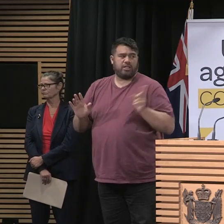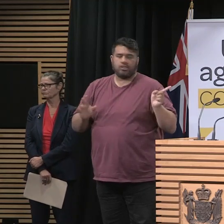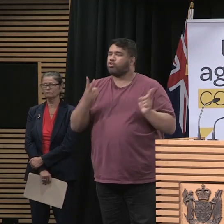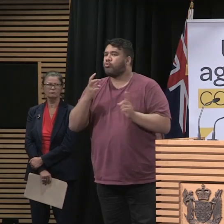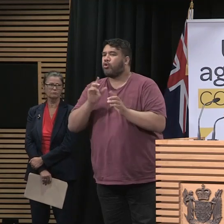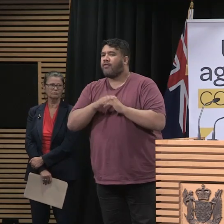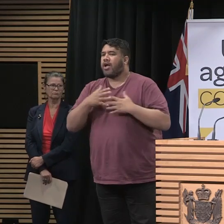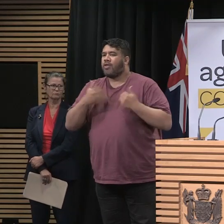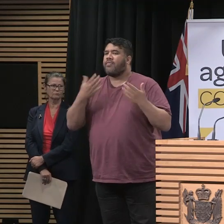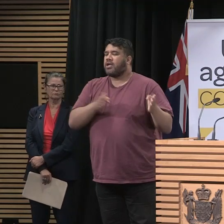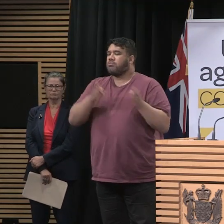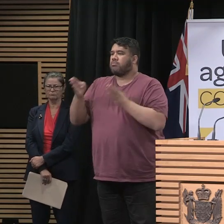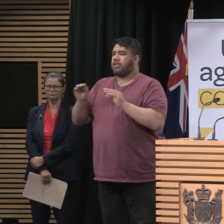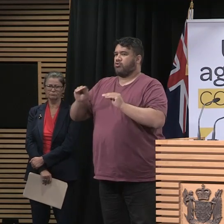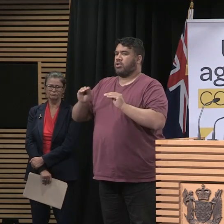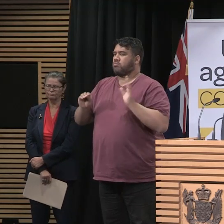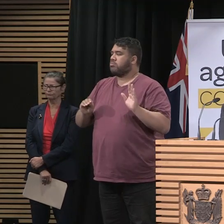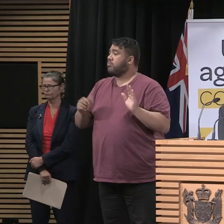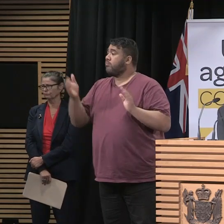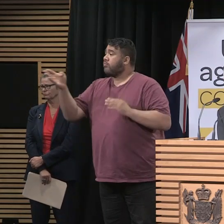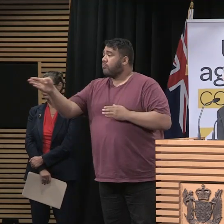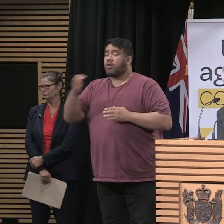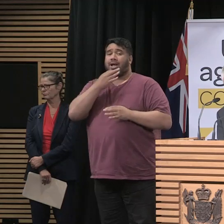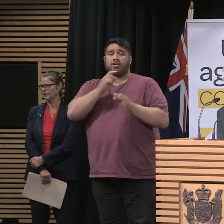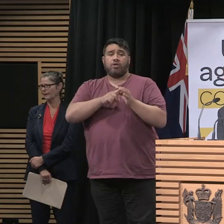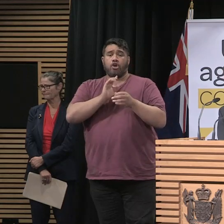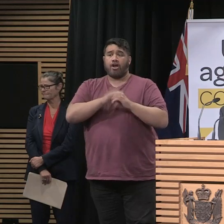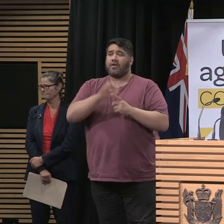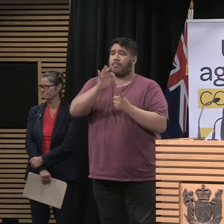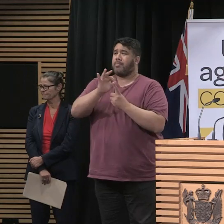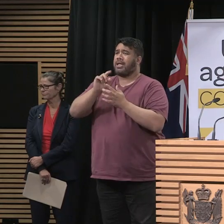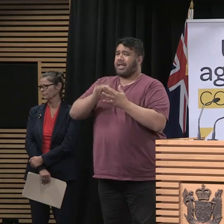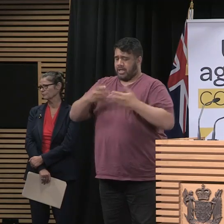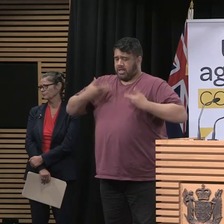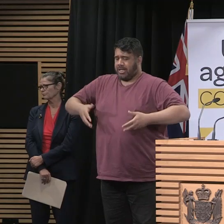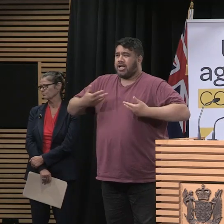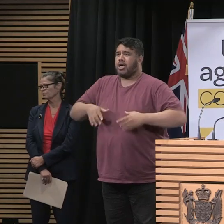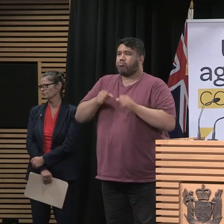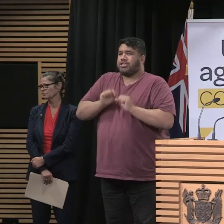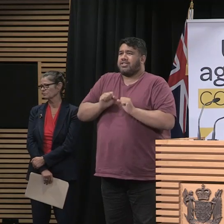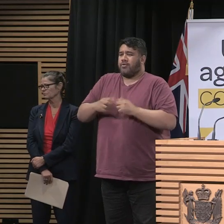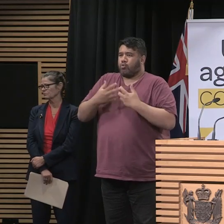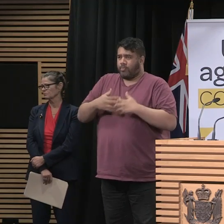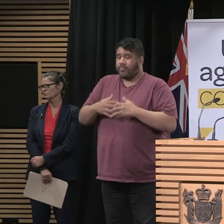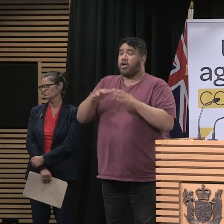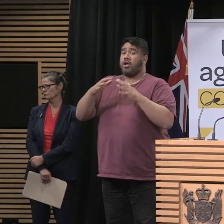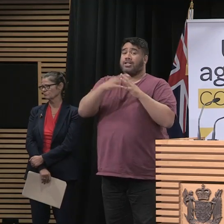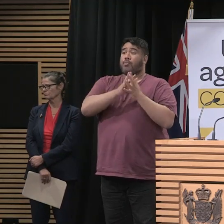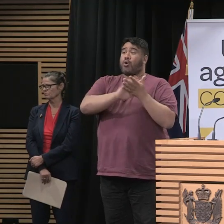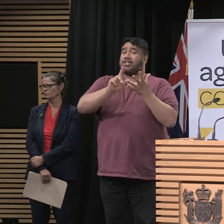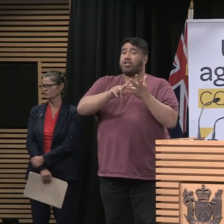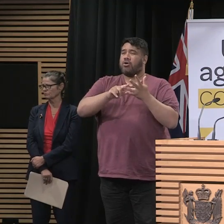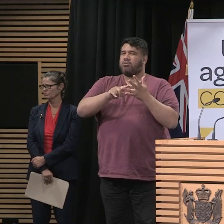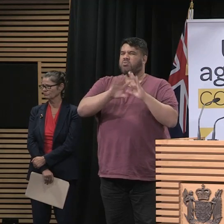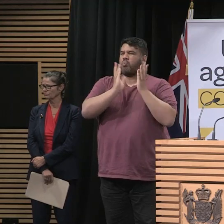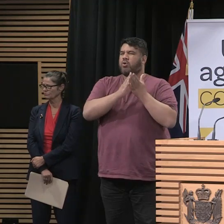health, and then we'll turn to the subject of education. In terms of personal protective equipment, the World Health Organisation is warning about possible global shortages